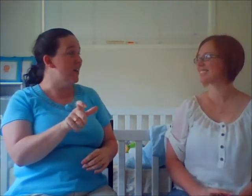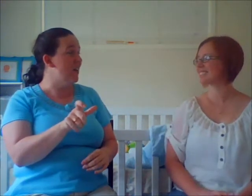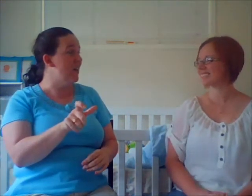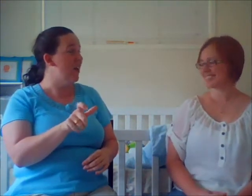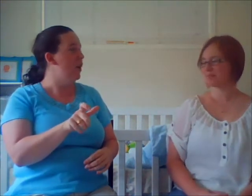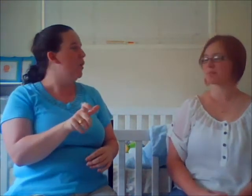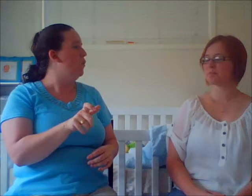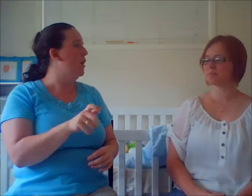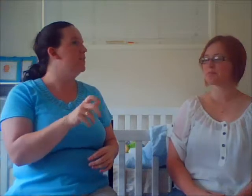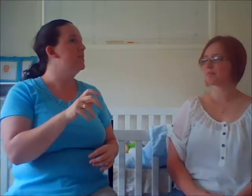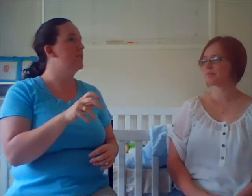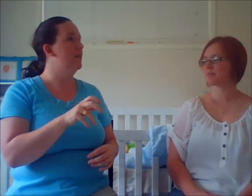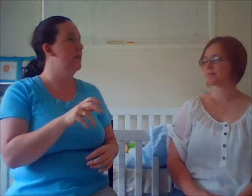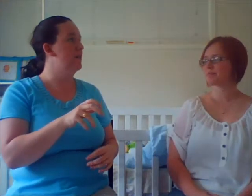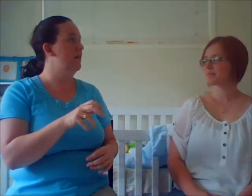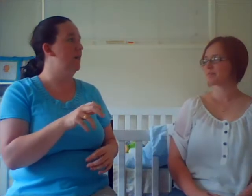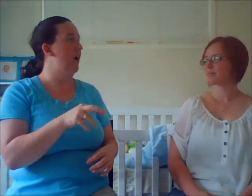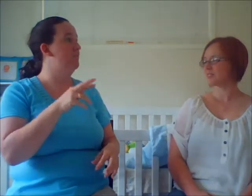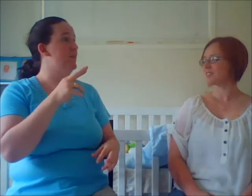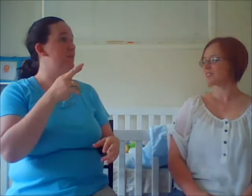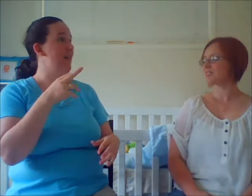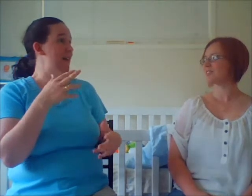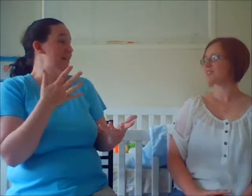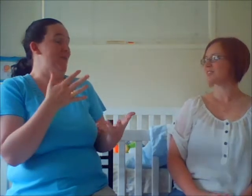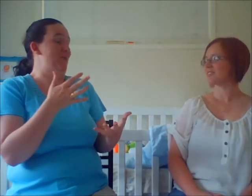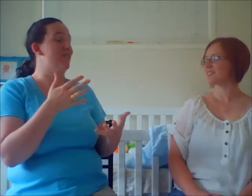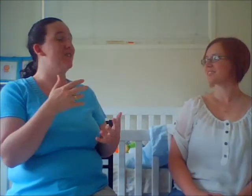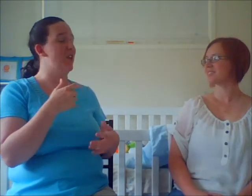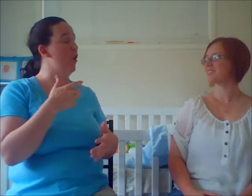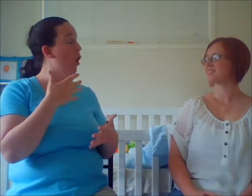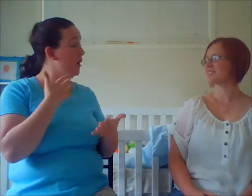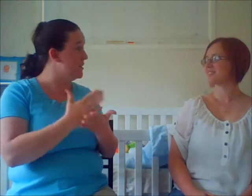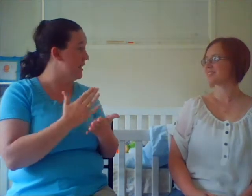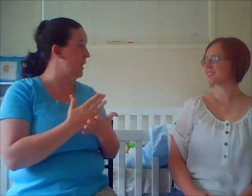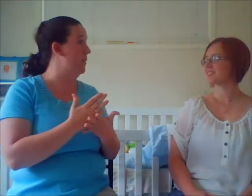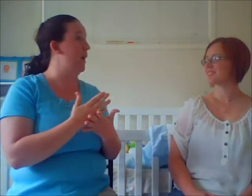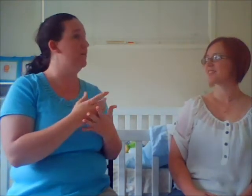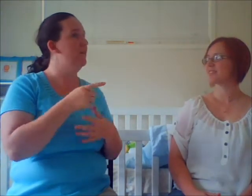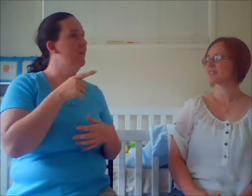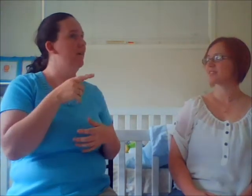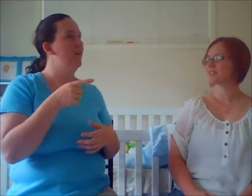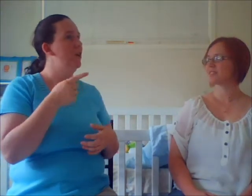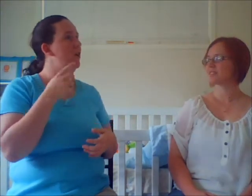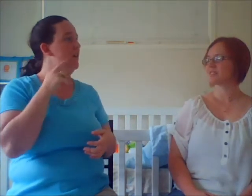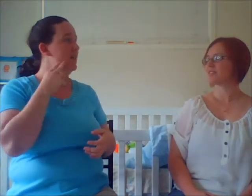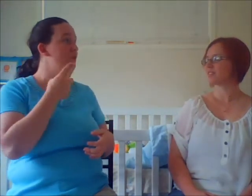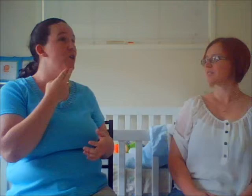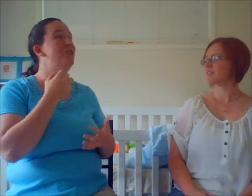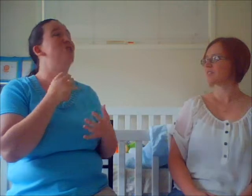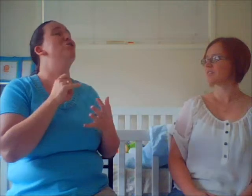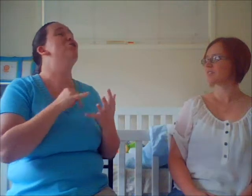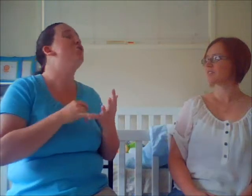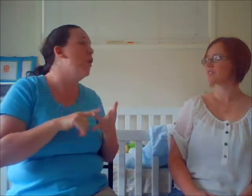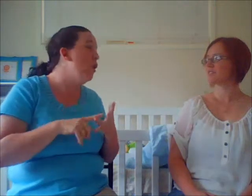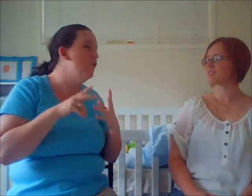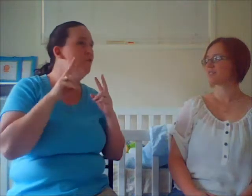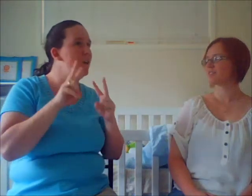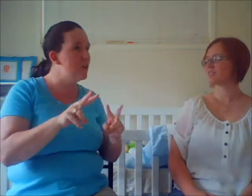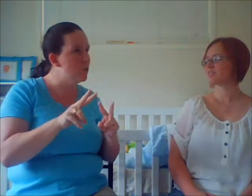person, whereas it's just an honesty about, you know, a deaf person is so